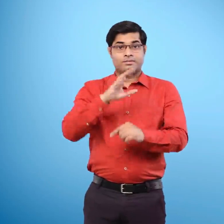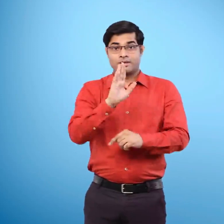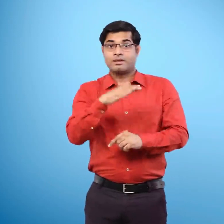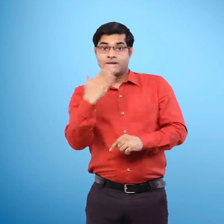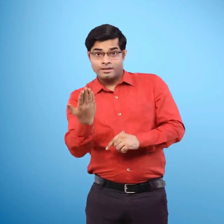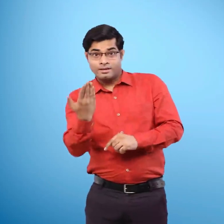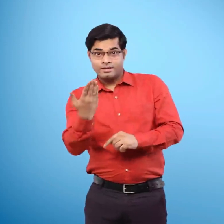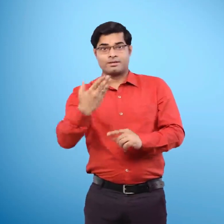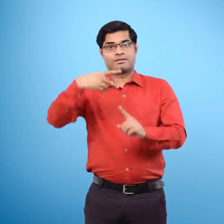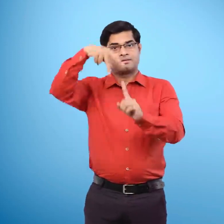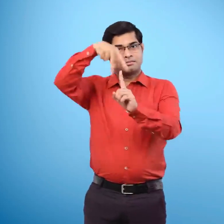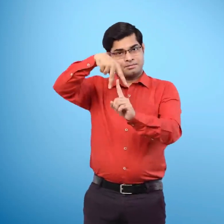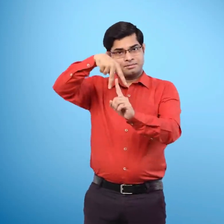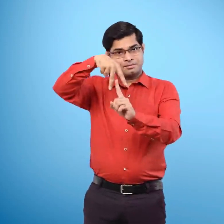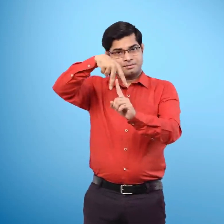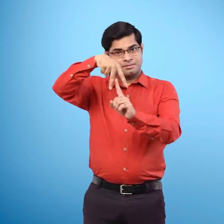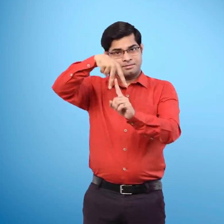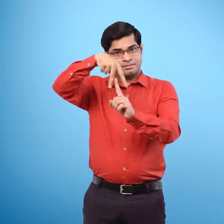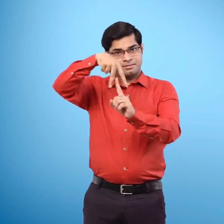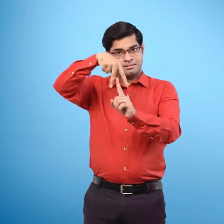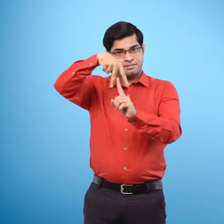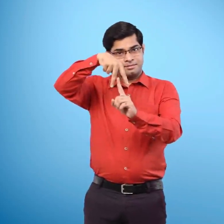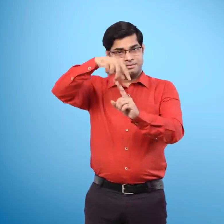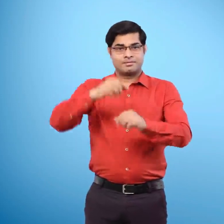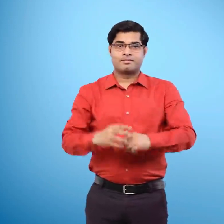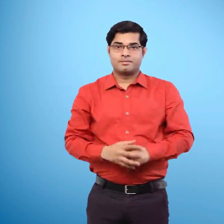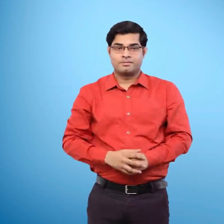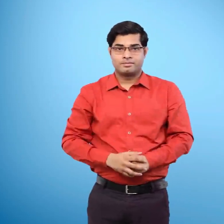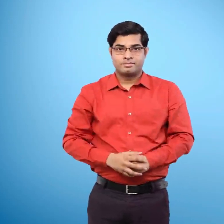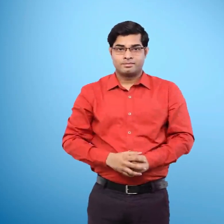upwards. And box 4. Arrow pointing upwards.